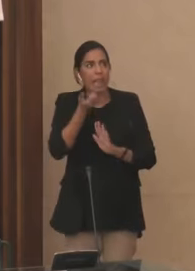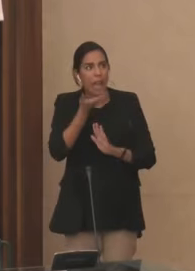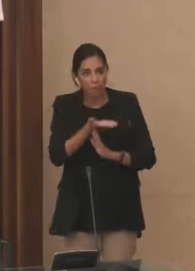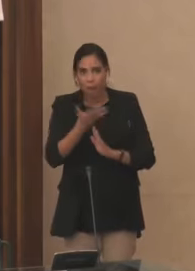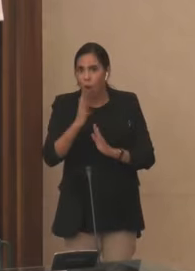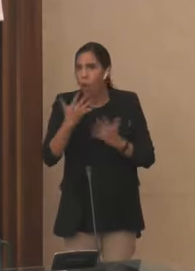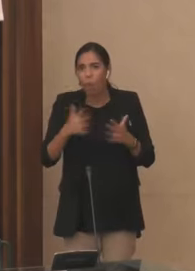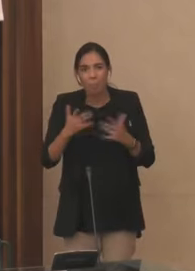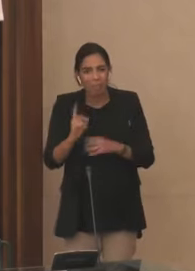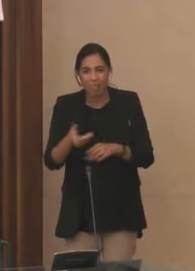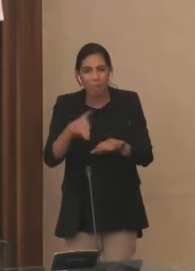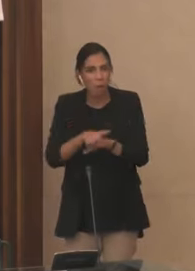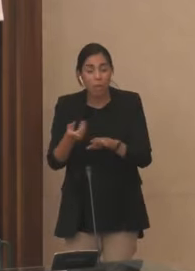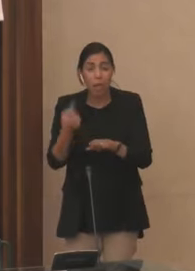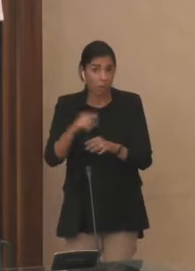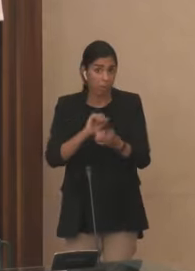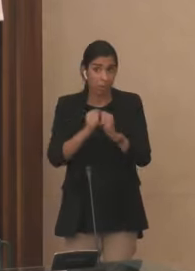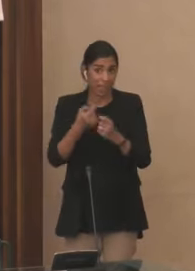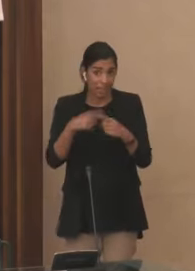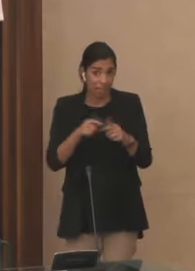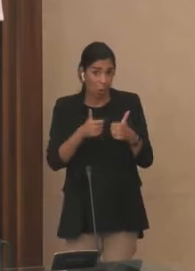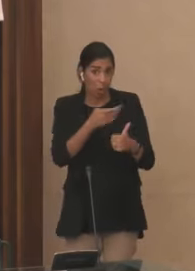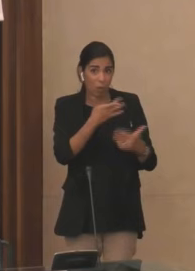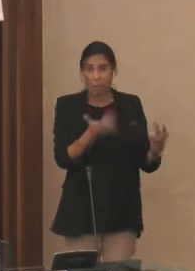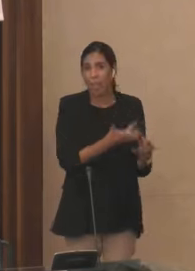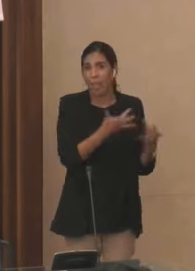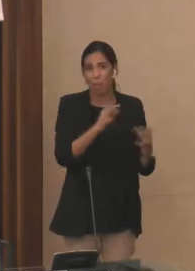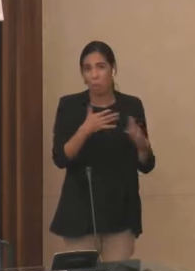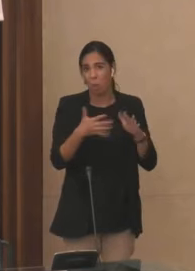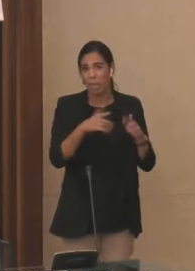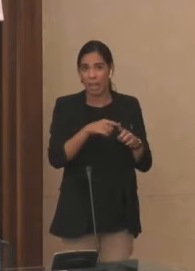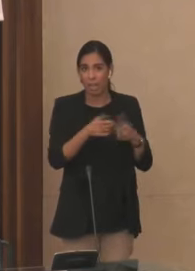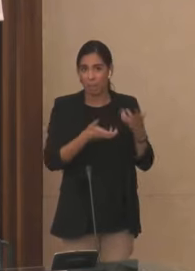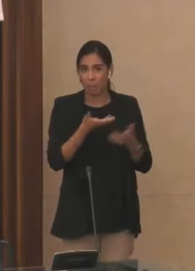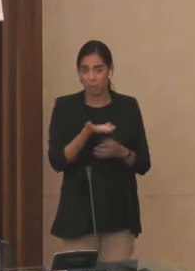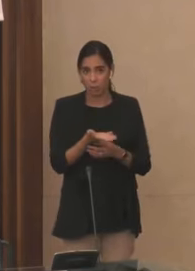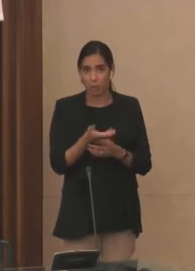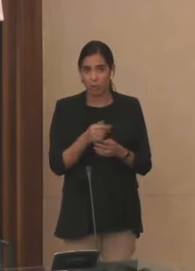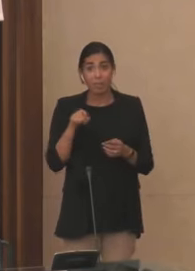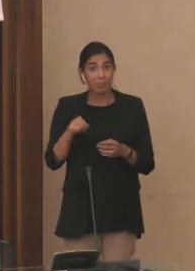Here is contraindicated to use